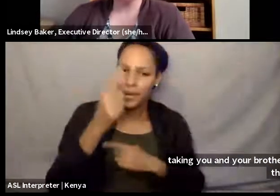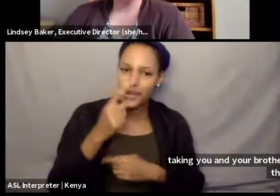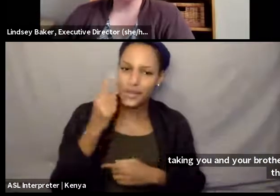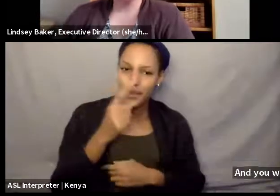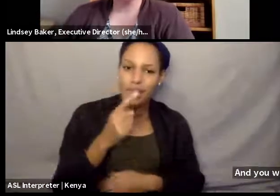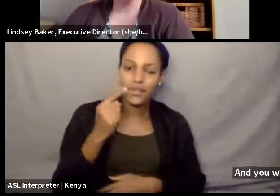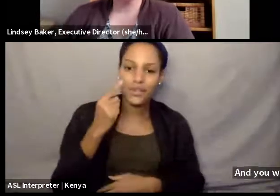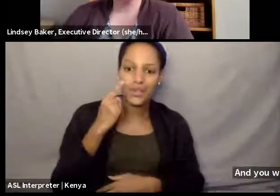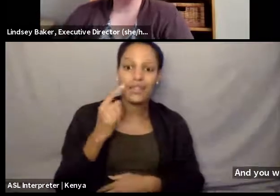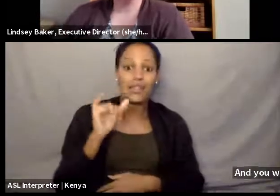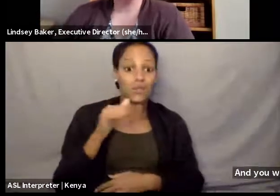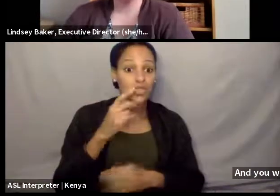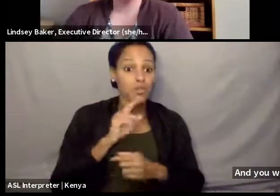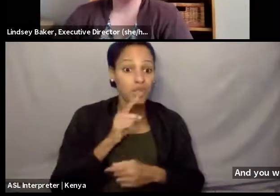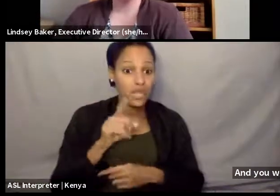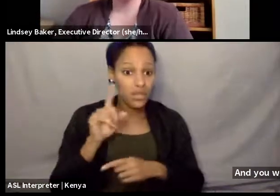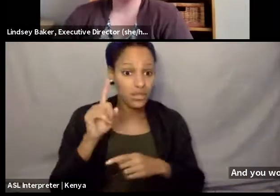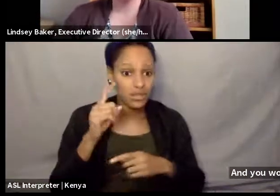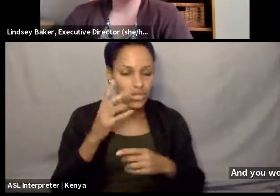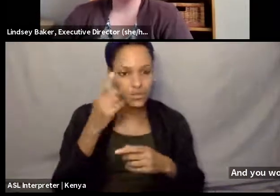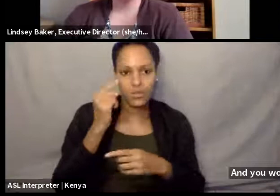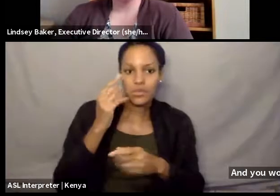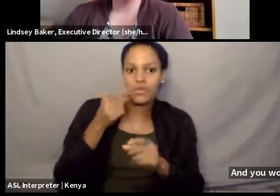a real memory, right?